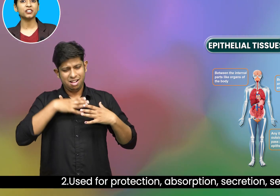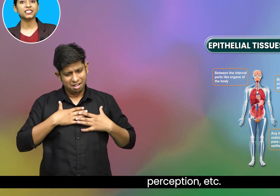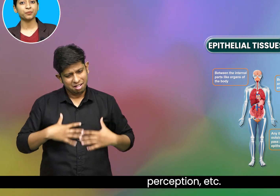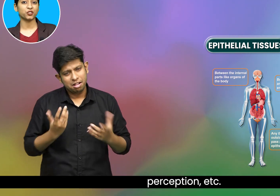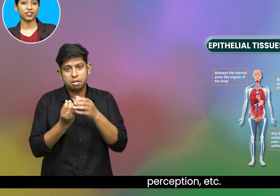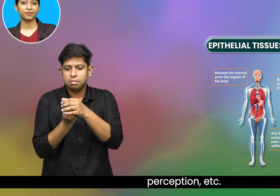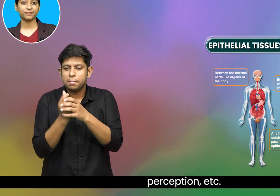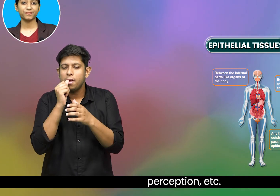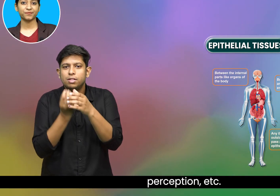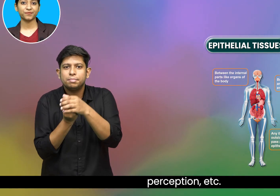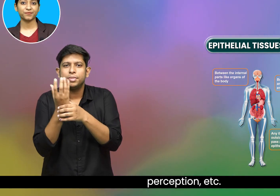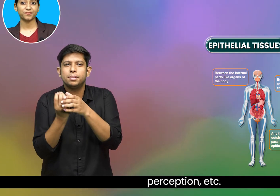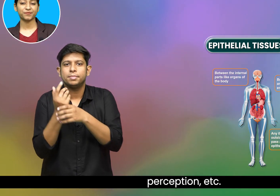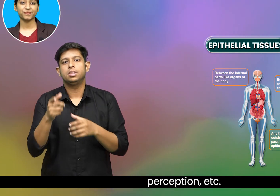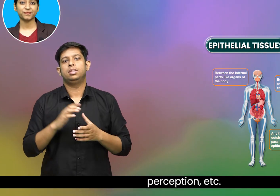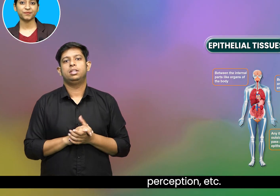sensory perception.